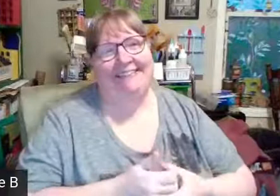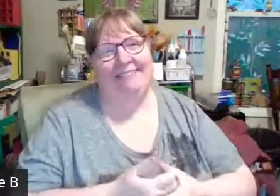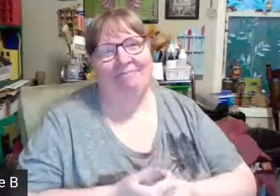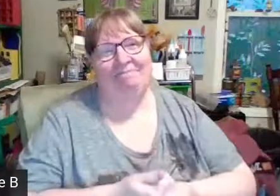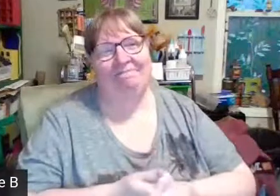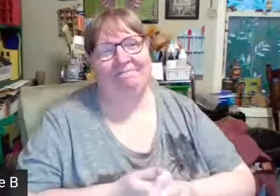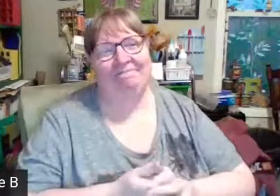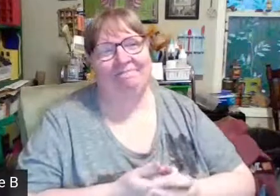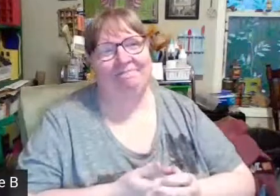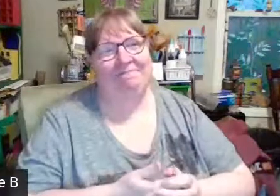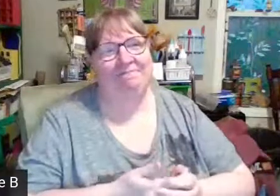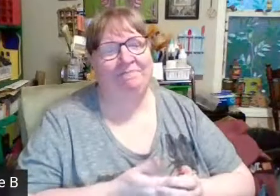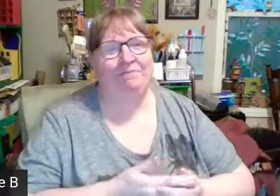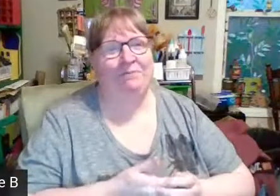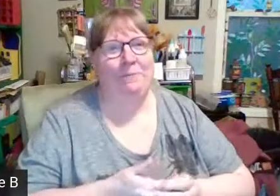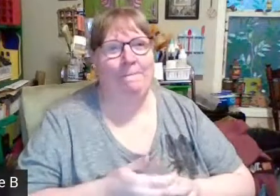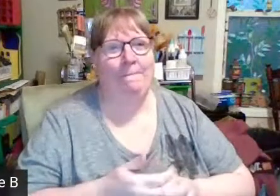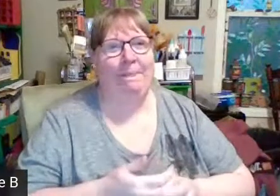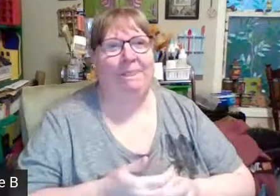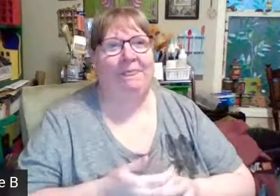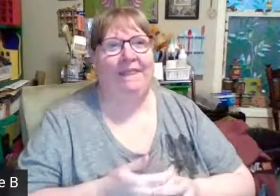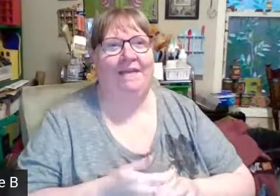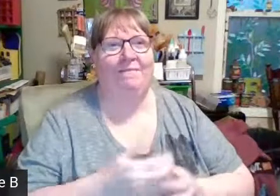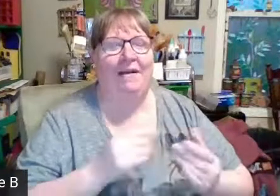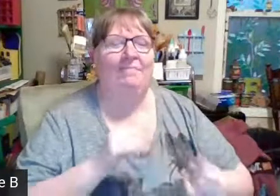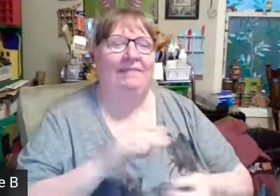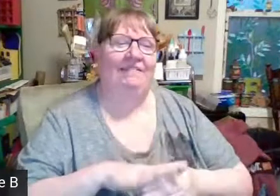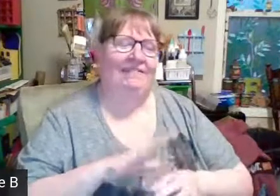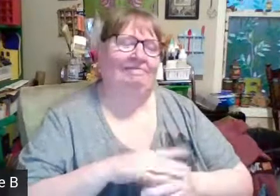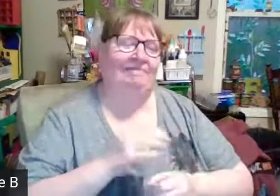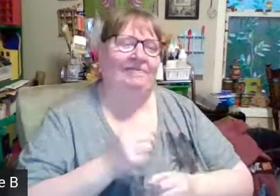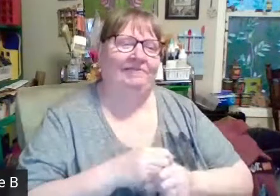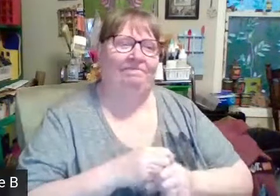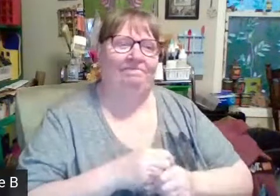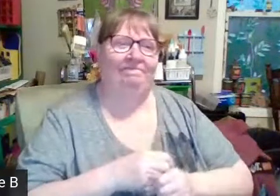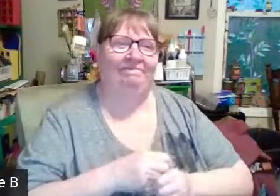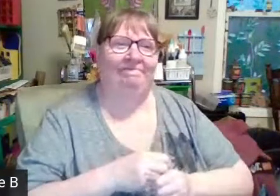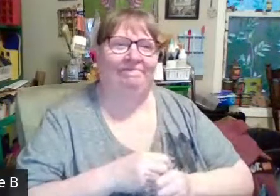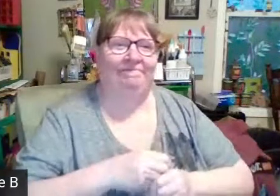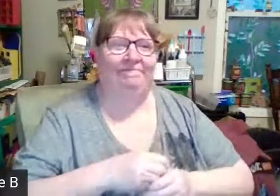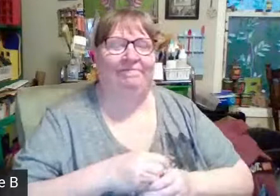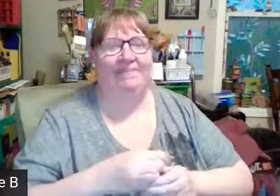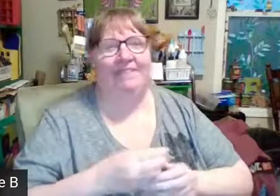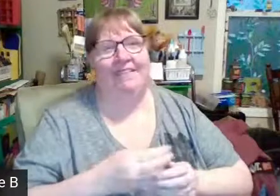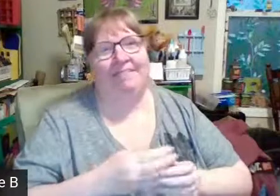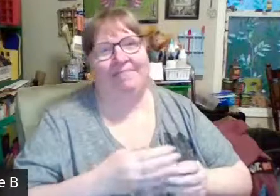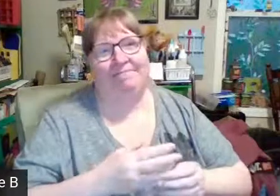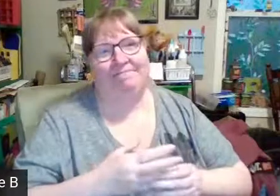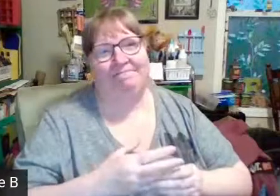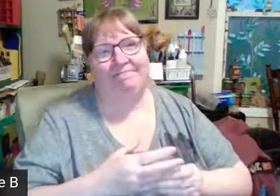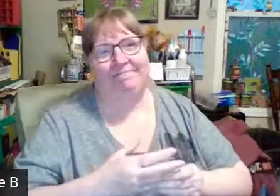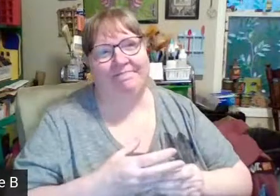it might be a little lighter this time because I have had my kids living at home with me for, I don't know,